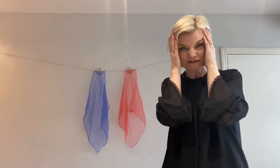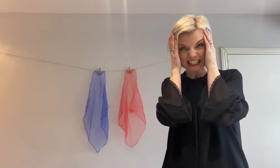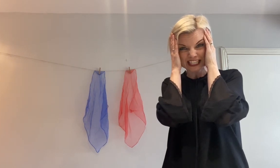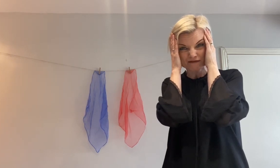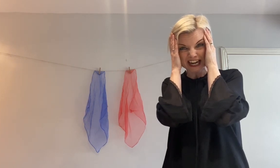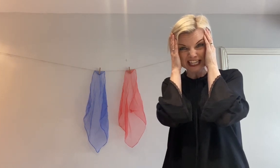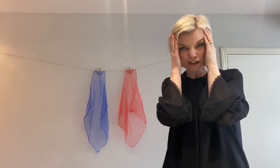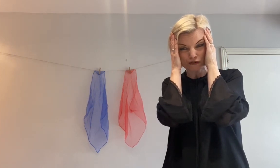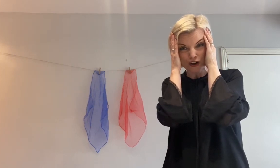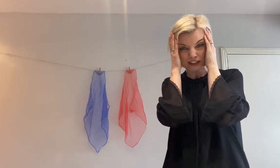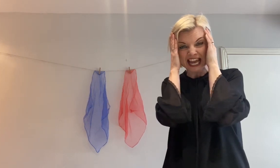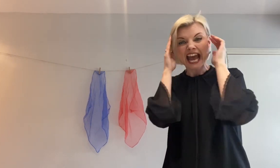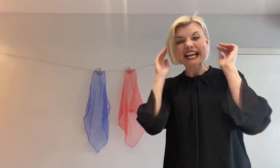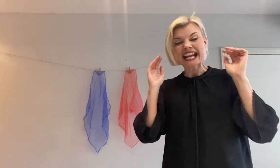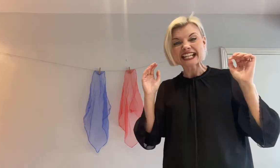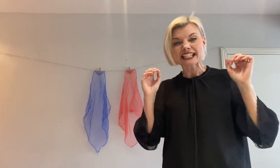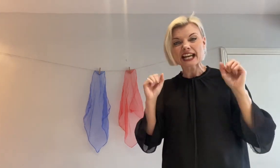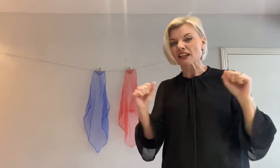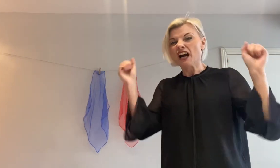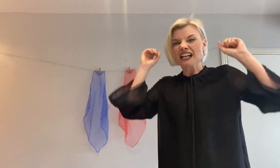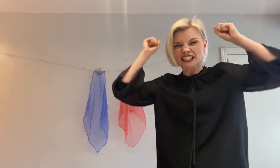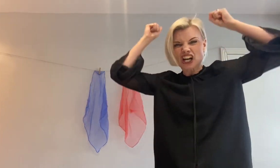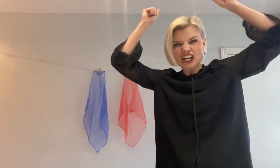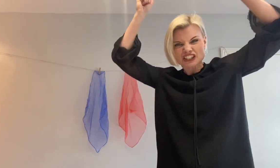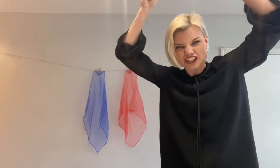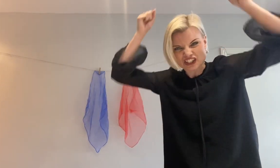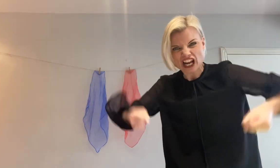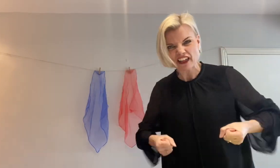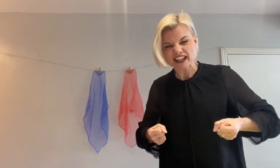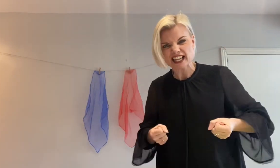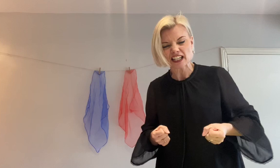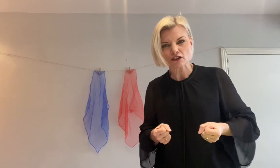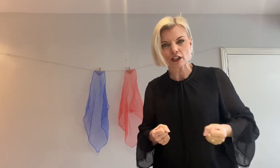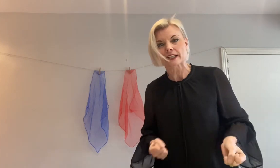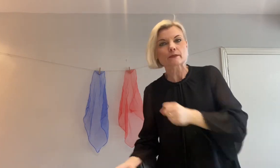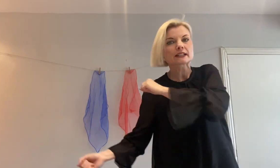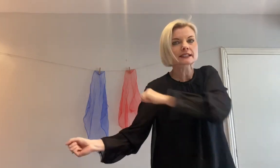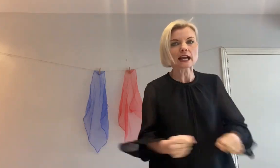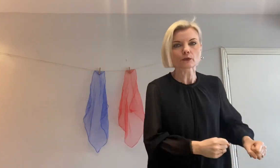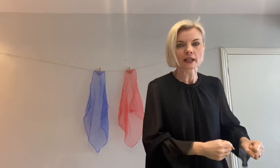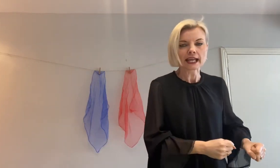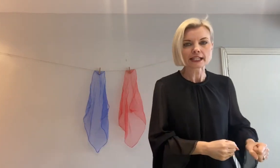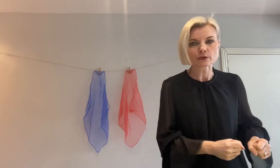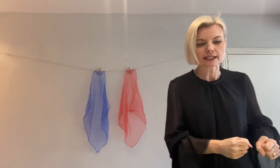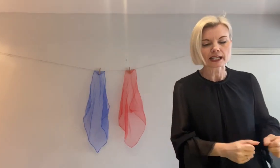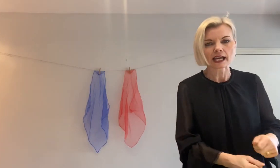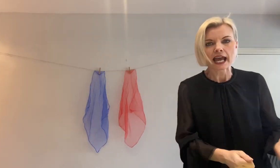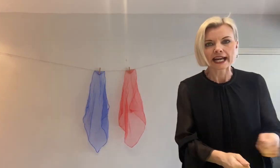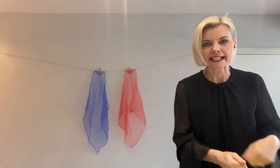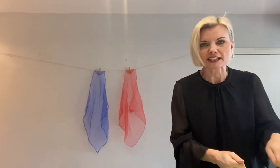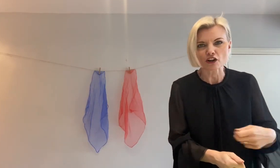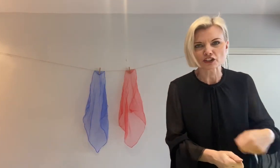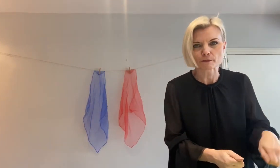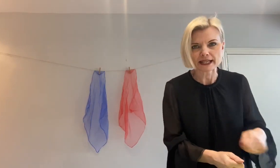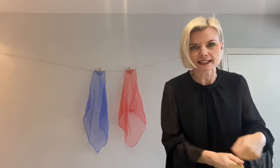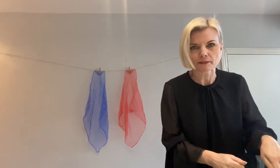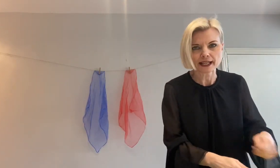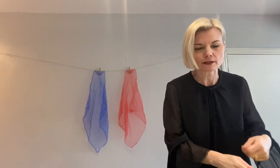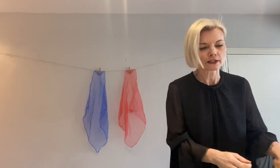really, really cross. And he said, I can't stand this any longer. And he went down into his cellar and he started to mix something else.